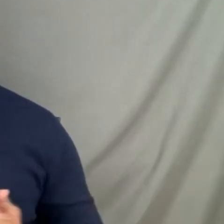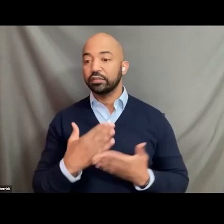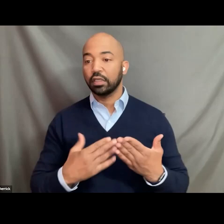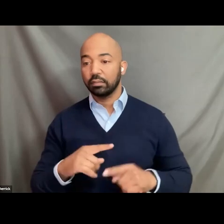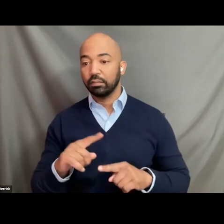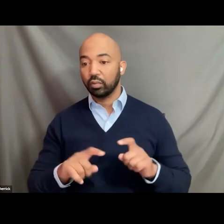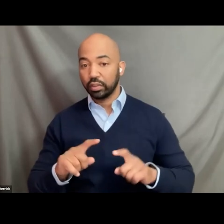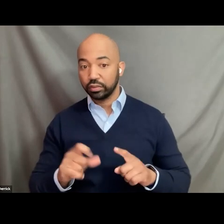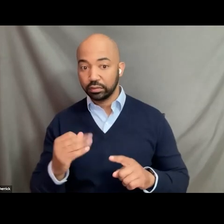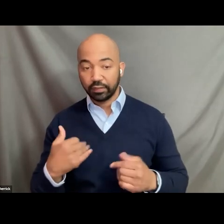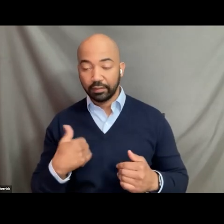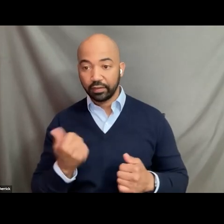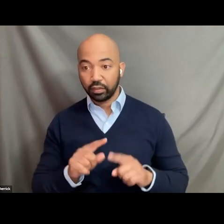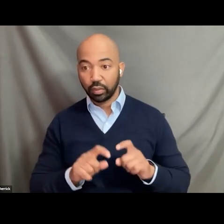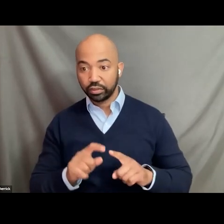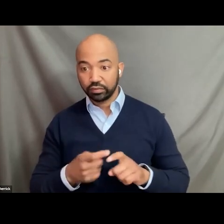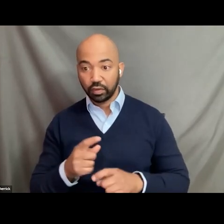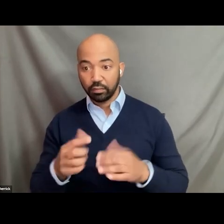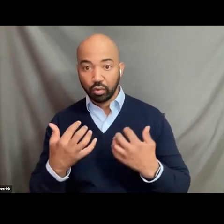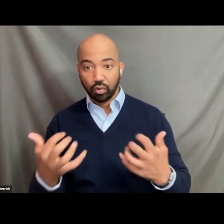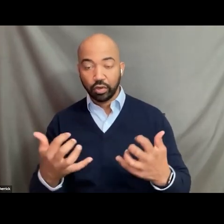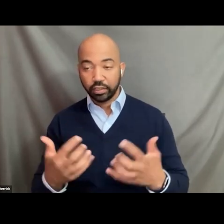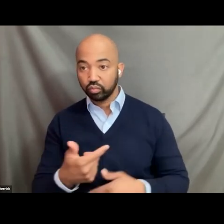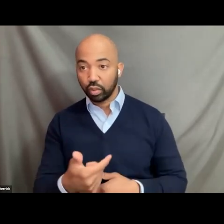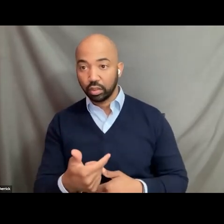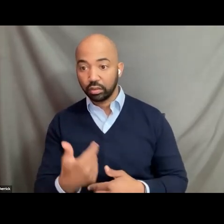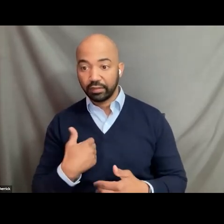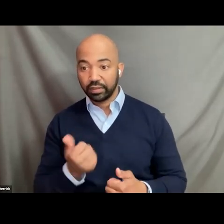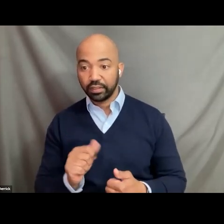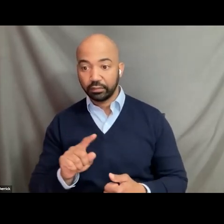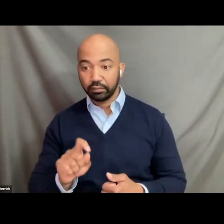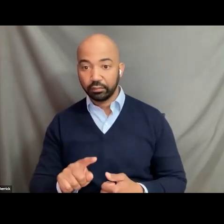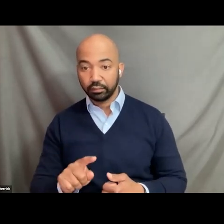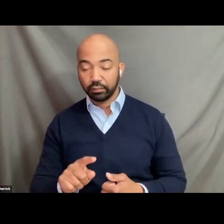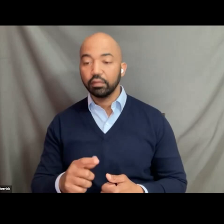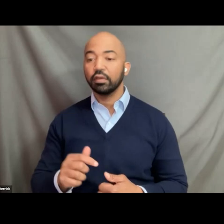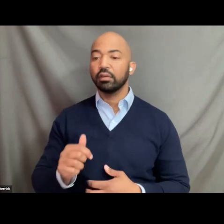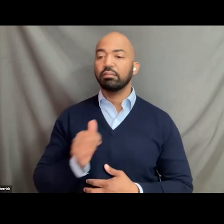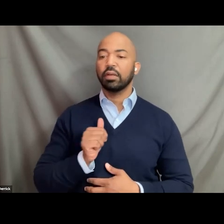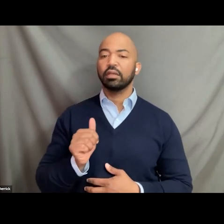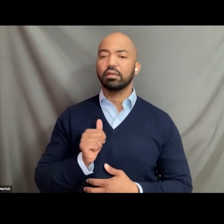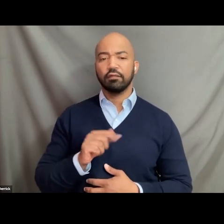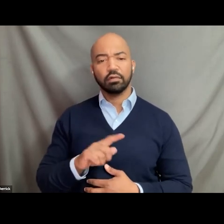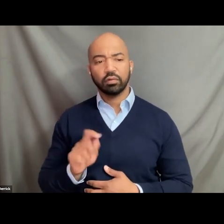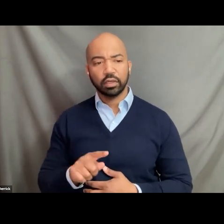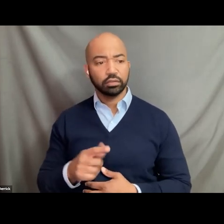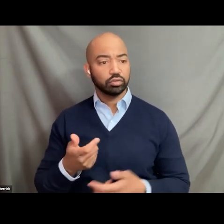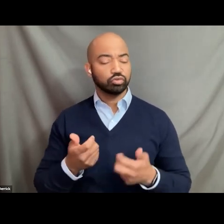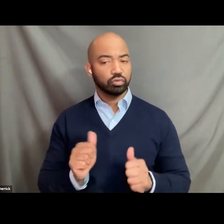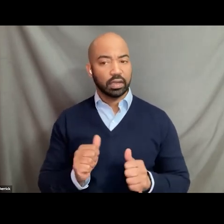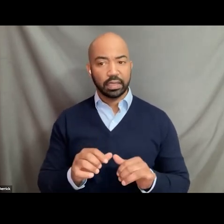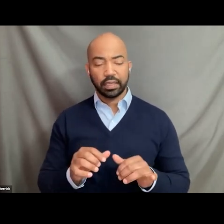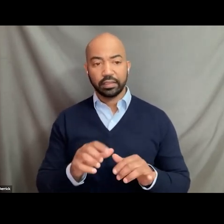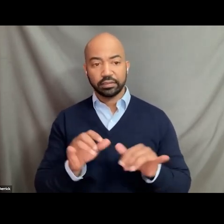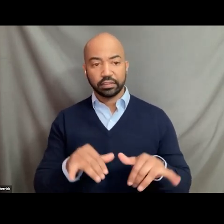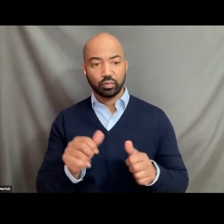not, there's any question from the audience. Okay. My question is, have you actually tried your system with actual students, and